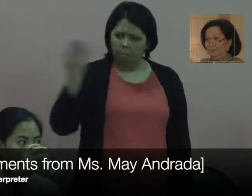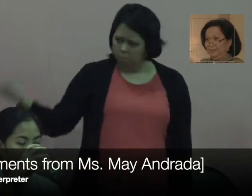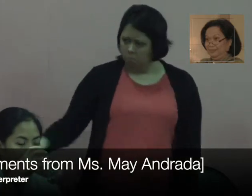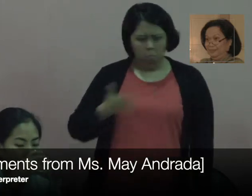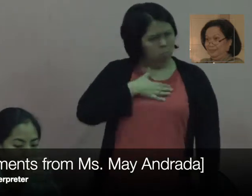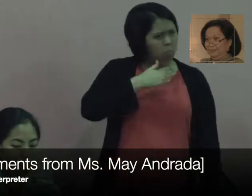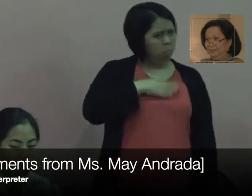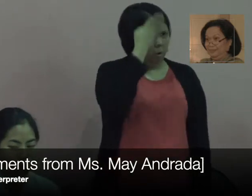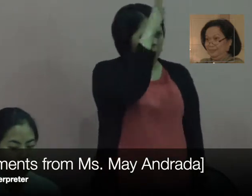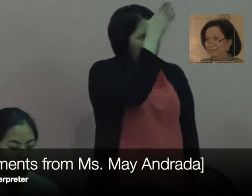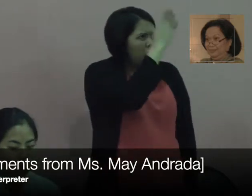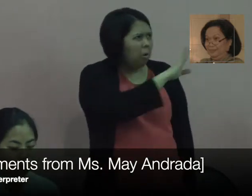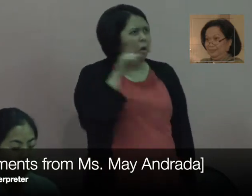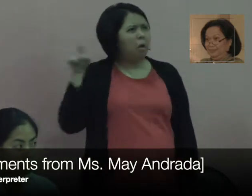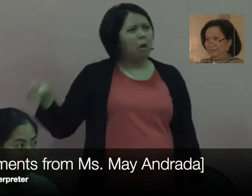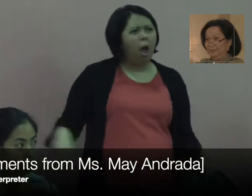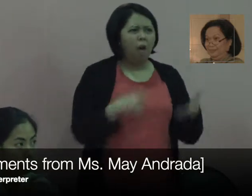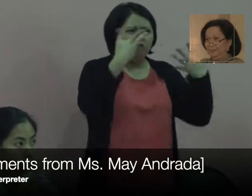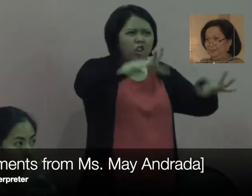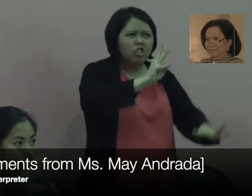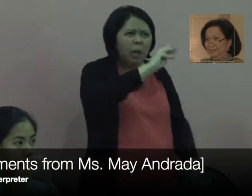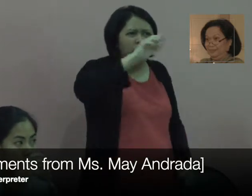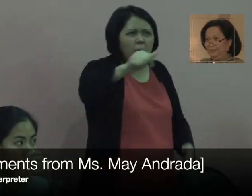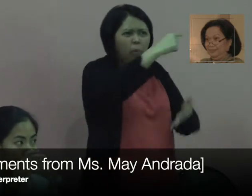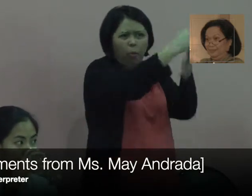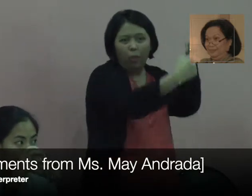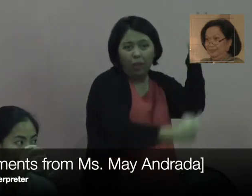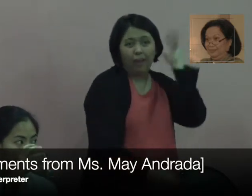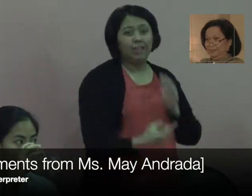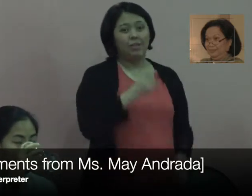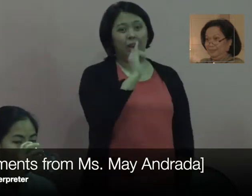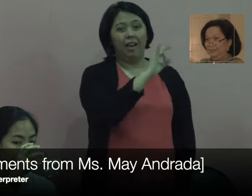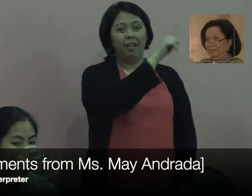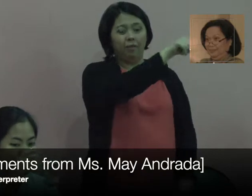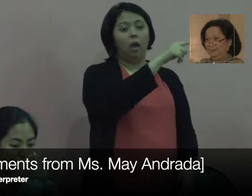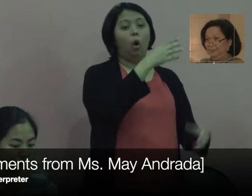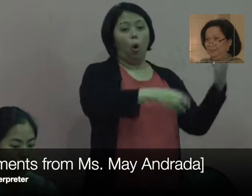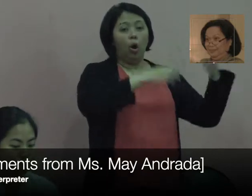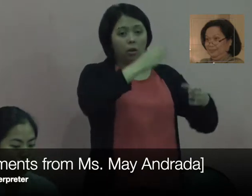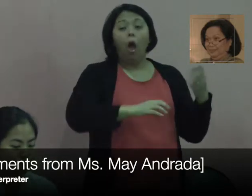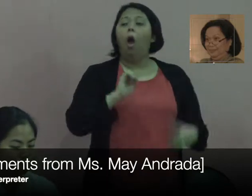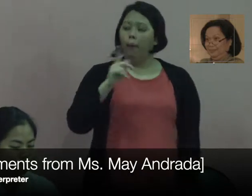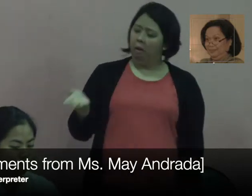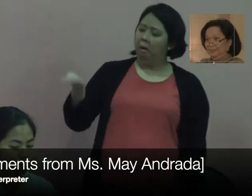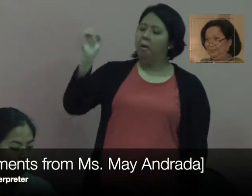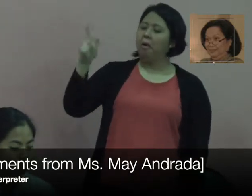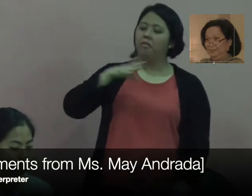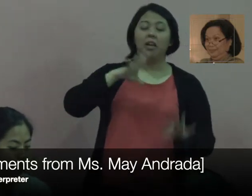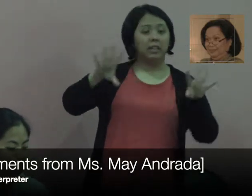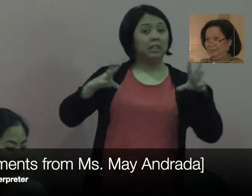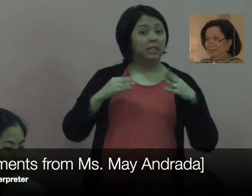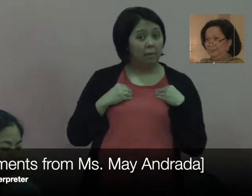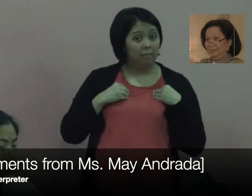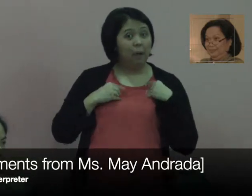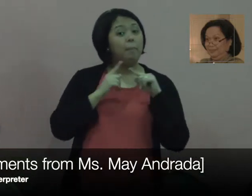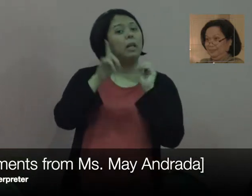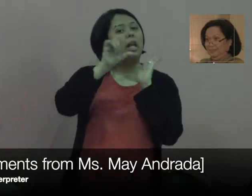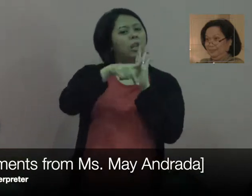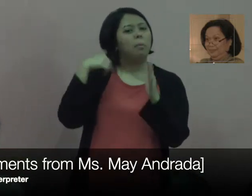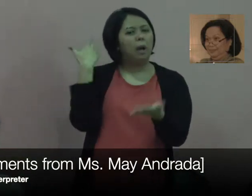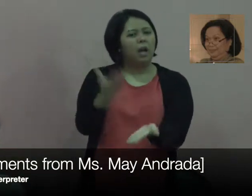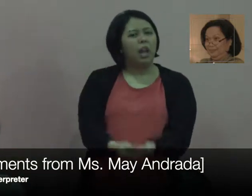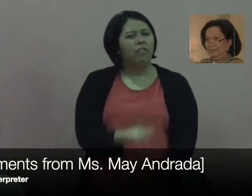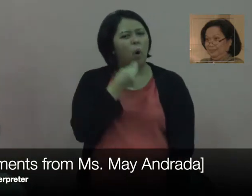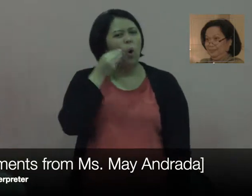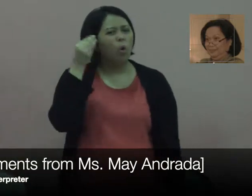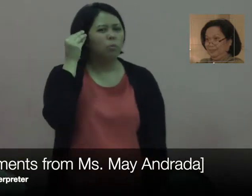ko, ganito, tapos ng MA, tapos ng ganito. So, papayag ng court. And then after that, pag uwi sa bahay, sabi ko, teka muna nung